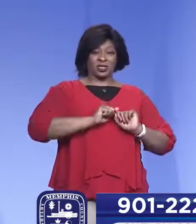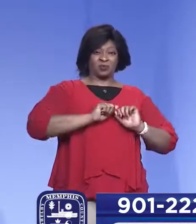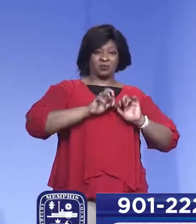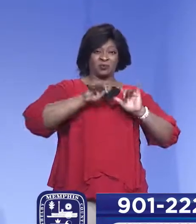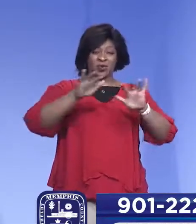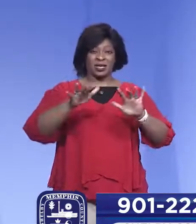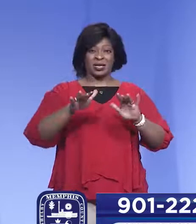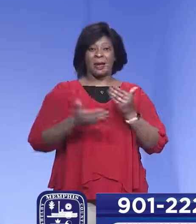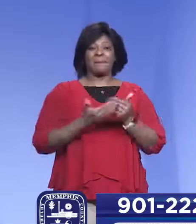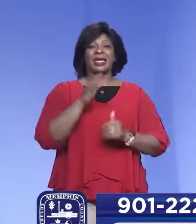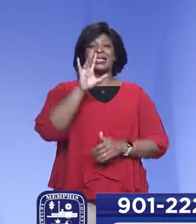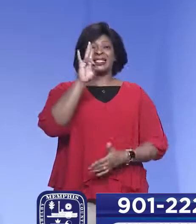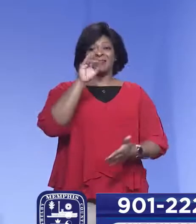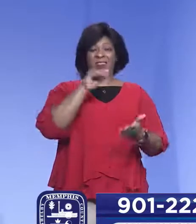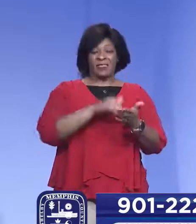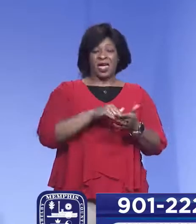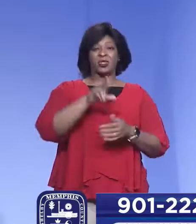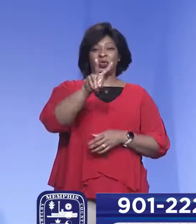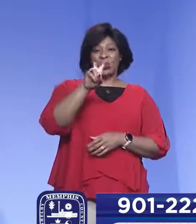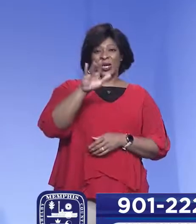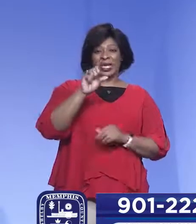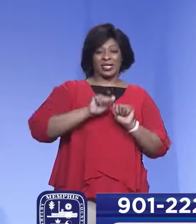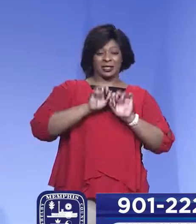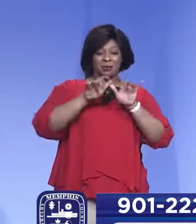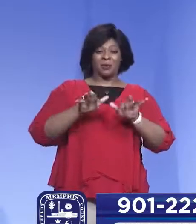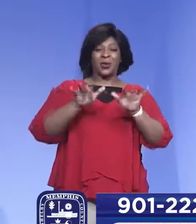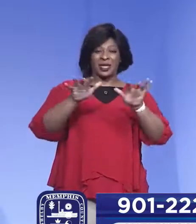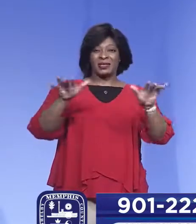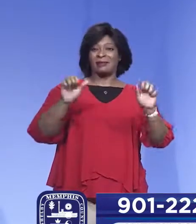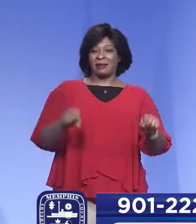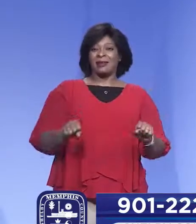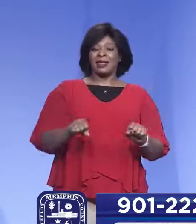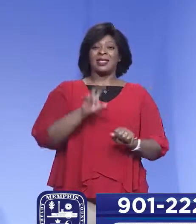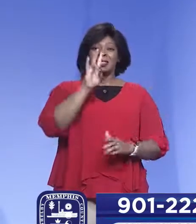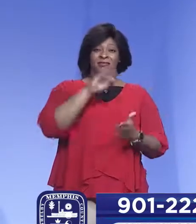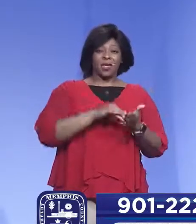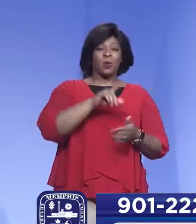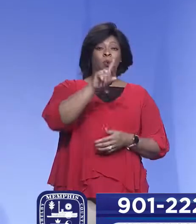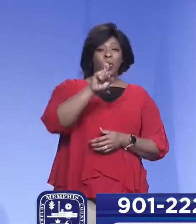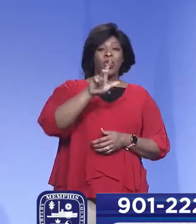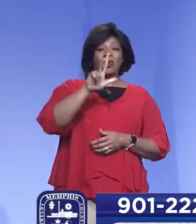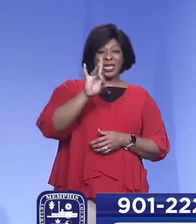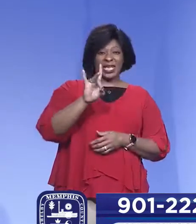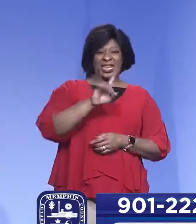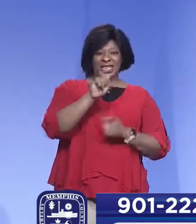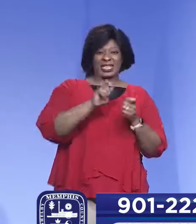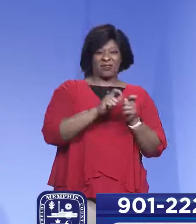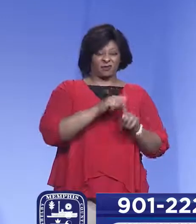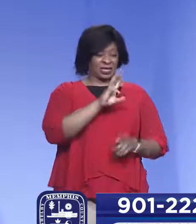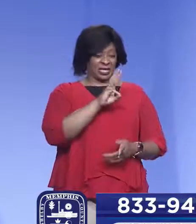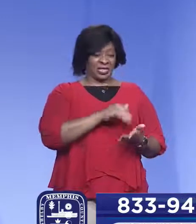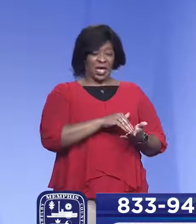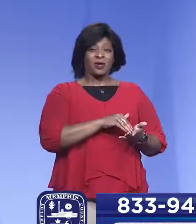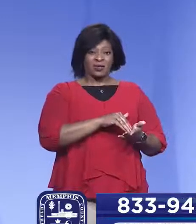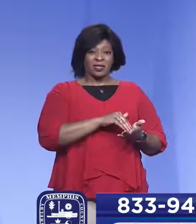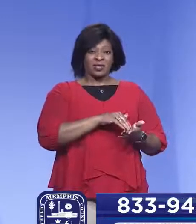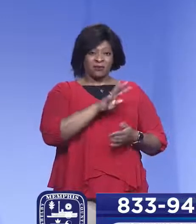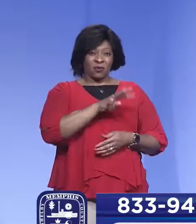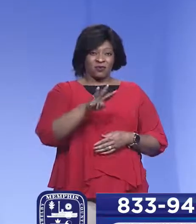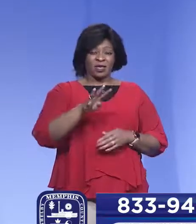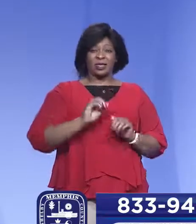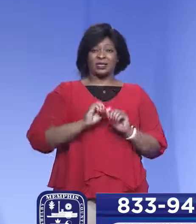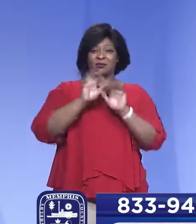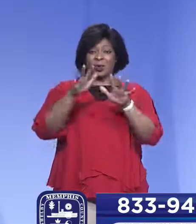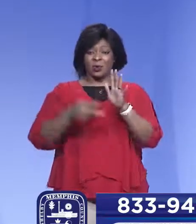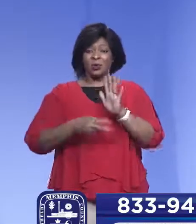almost 7,200 new cases. So 7,138 to be exact, and those will be added on